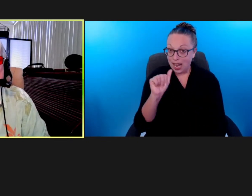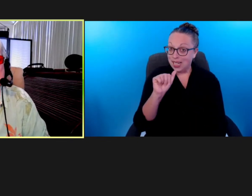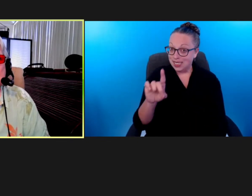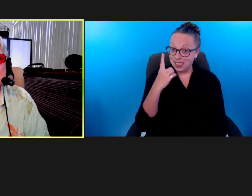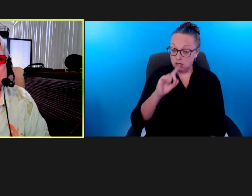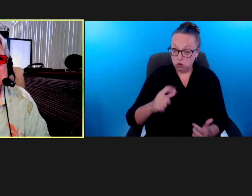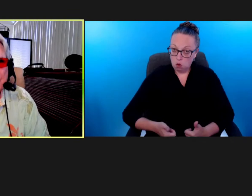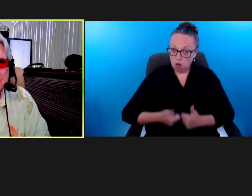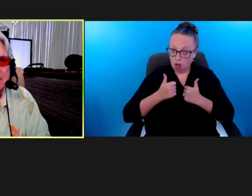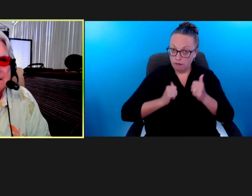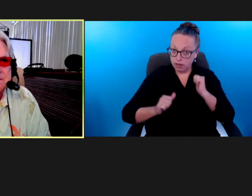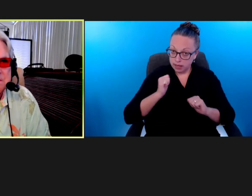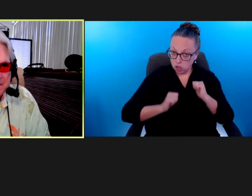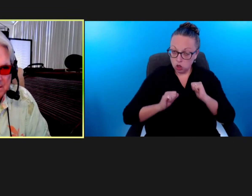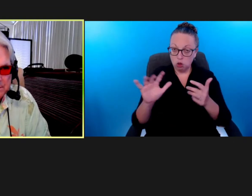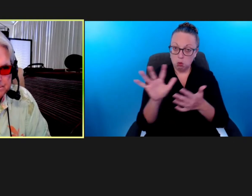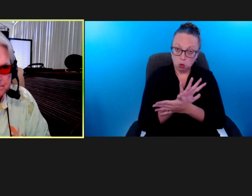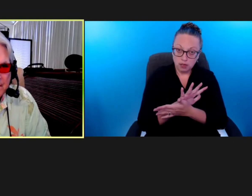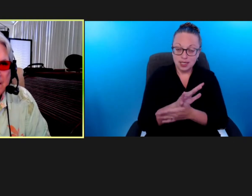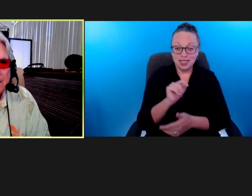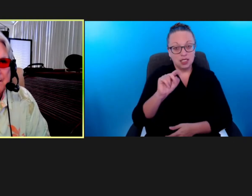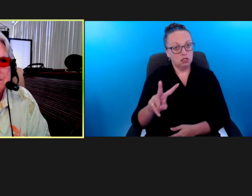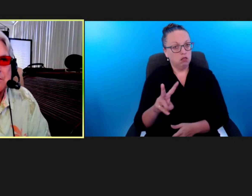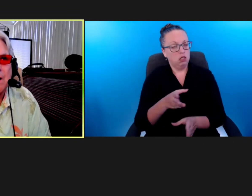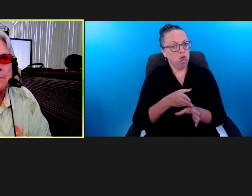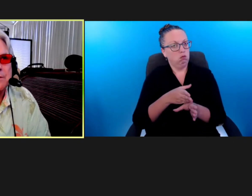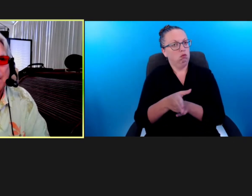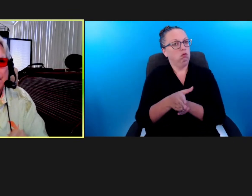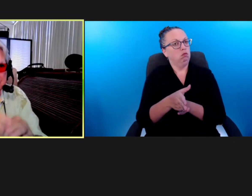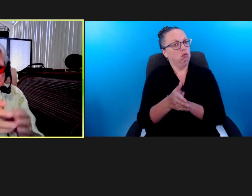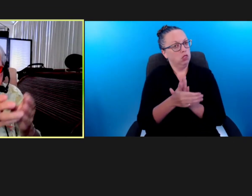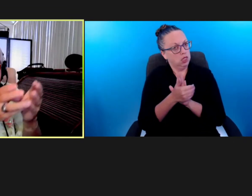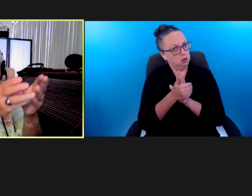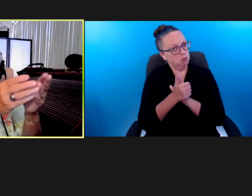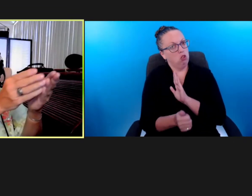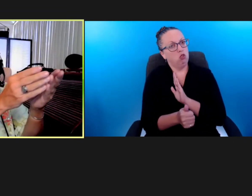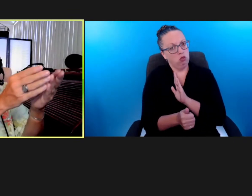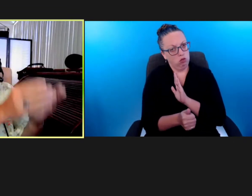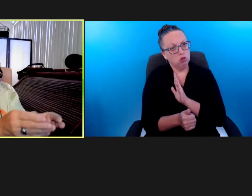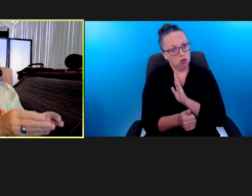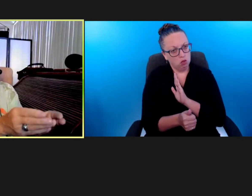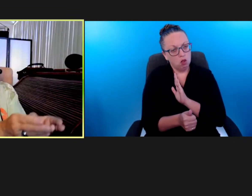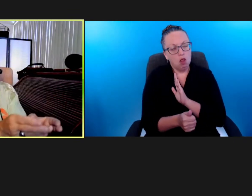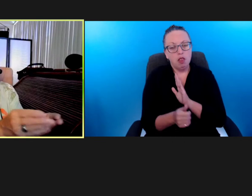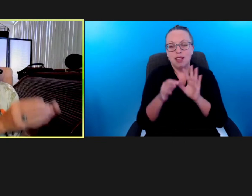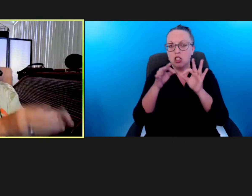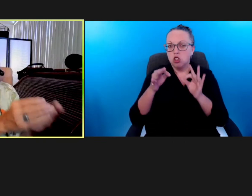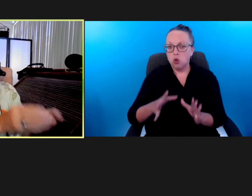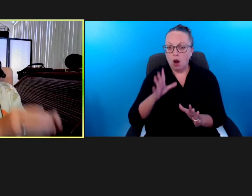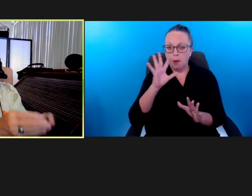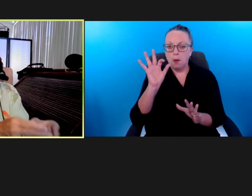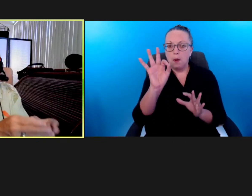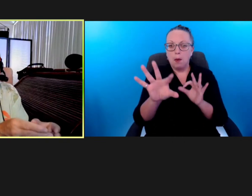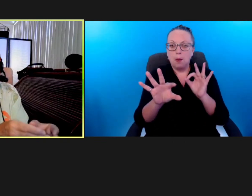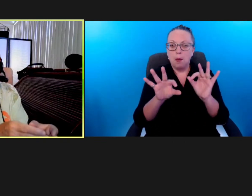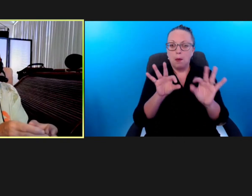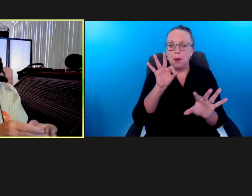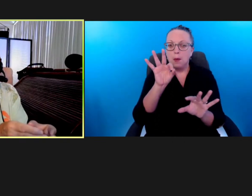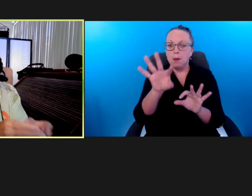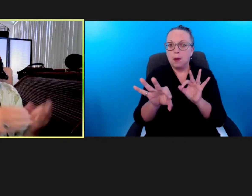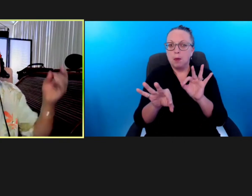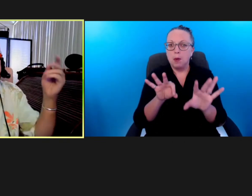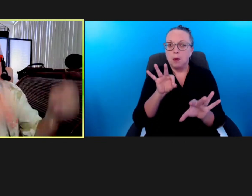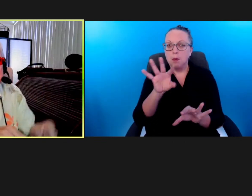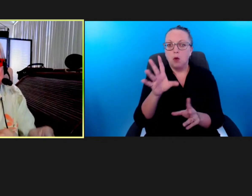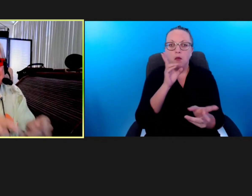and television is a specialized skill. The describer drops critical visual elements into open spaces in a show's